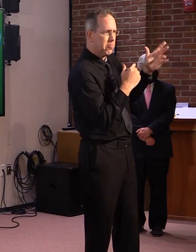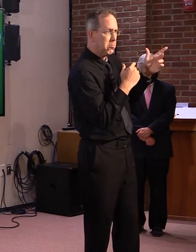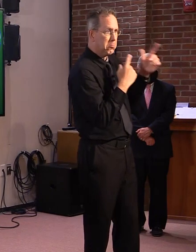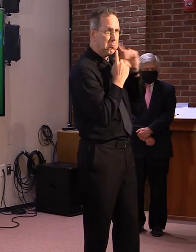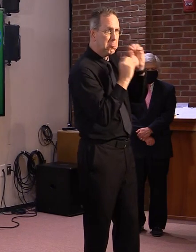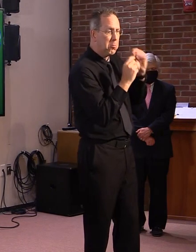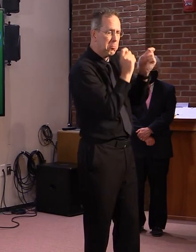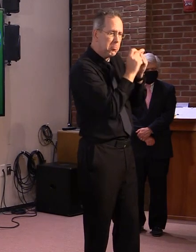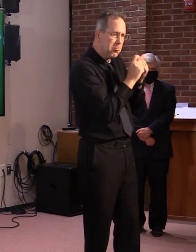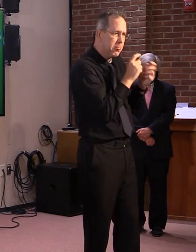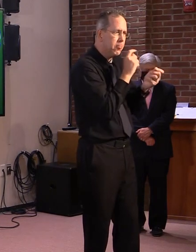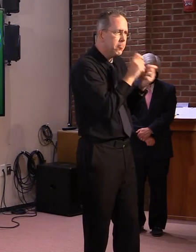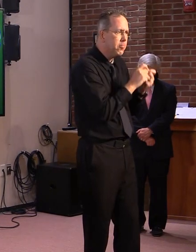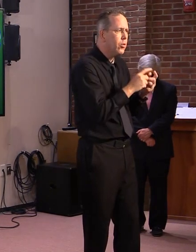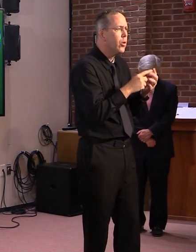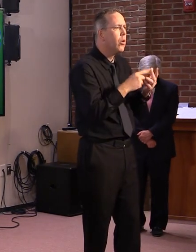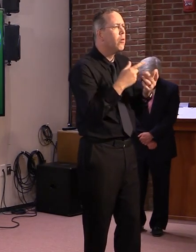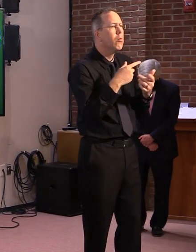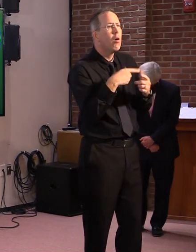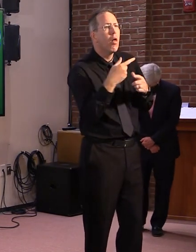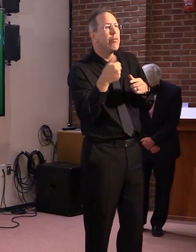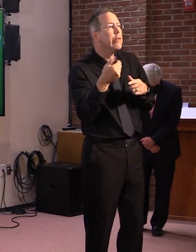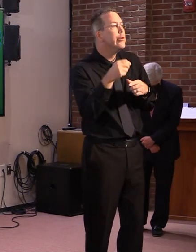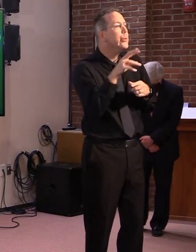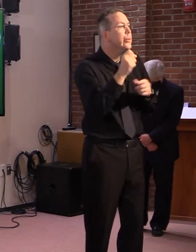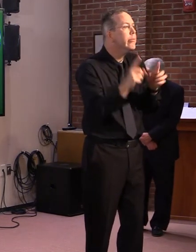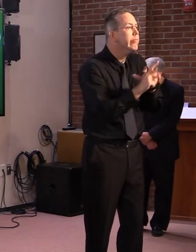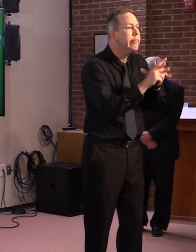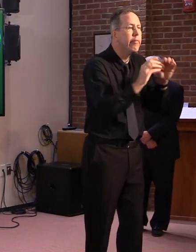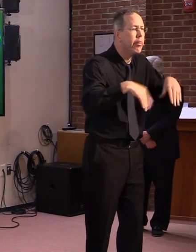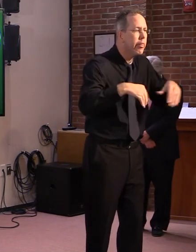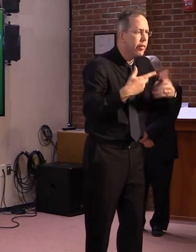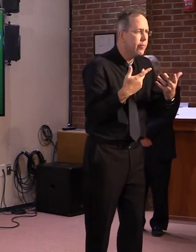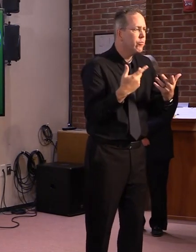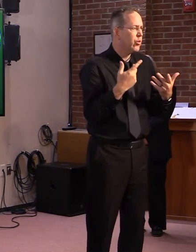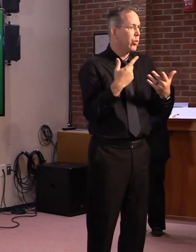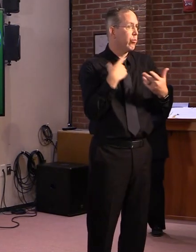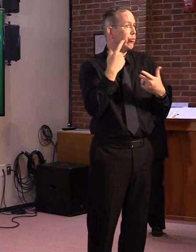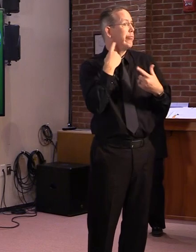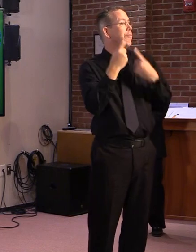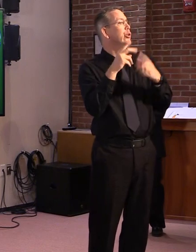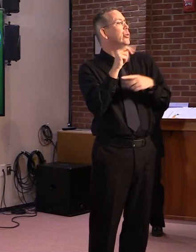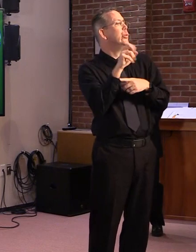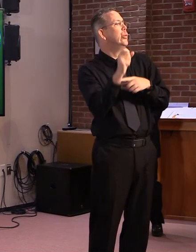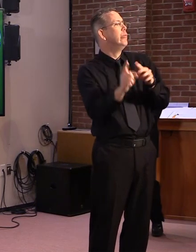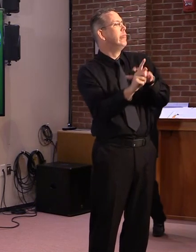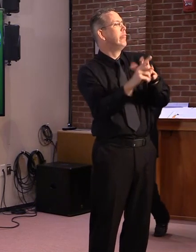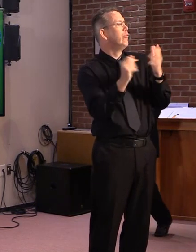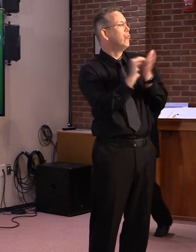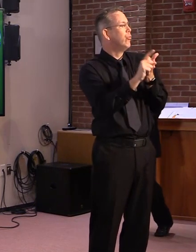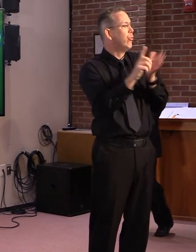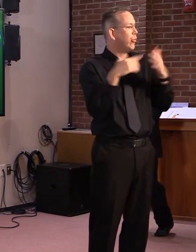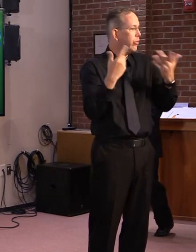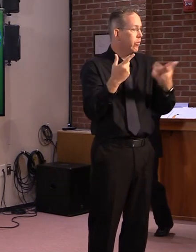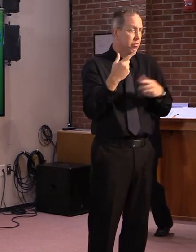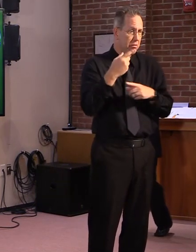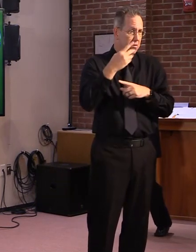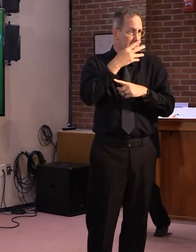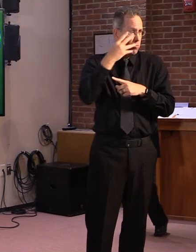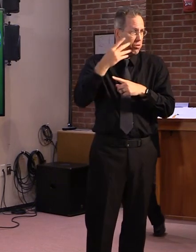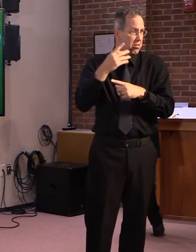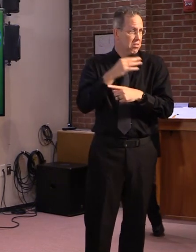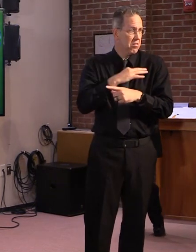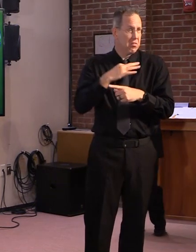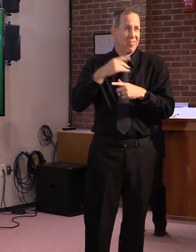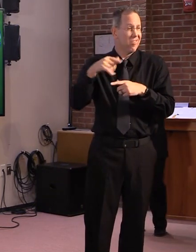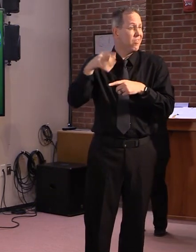news across the country about possible furloughs across USCIS, and we do have